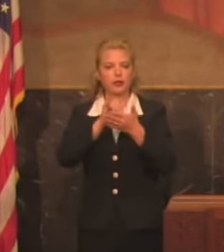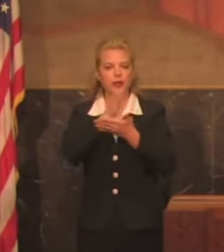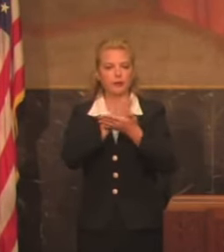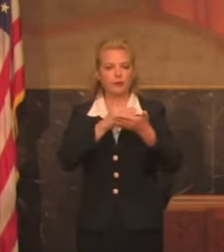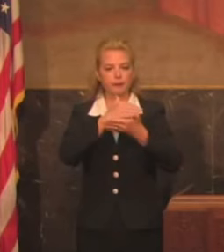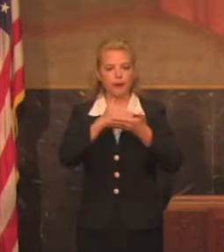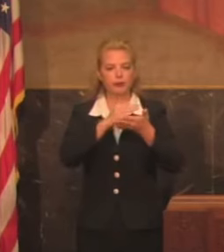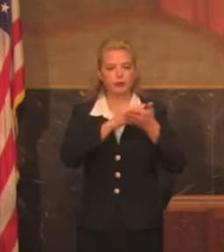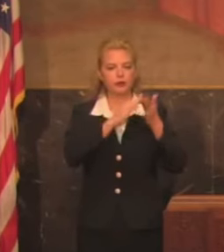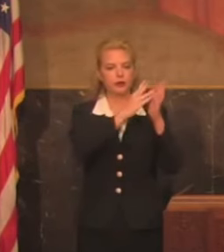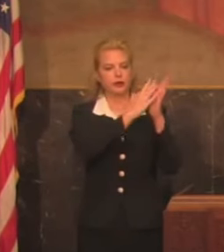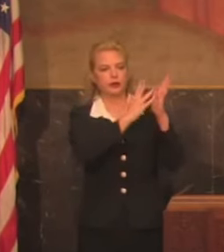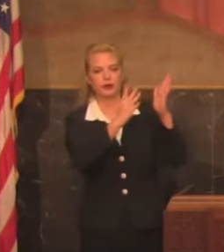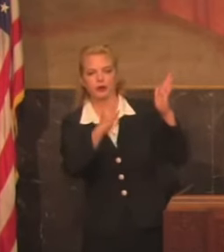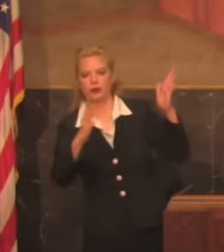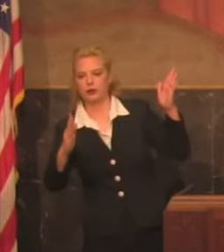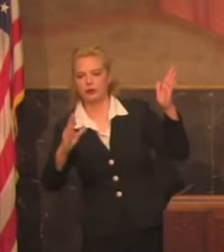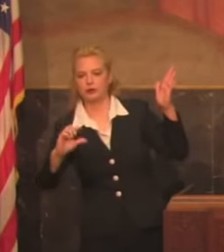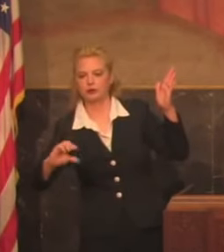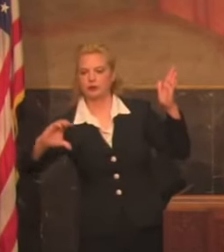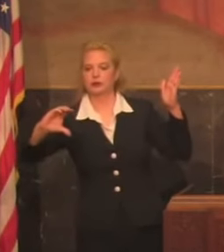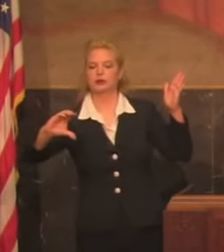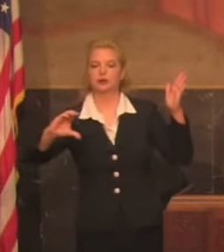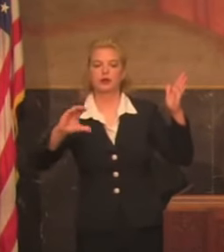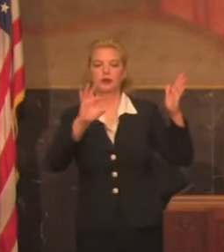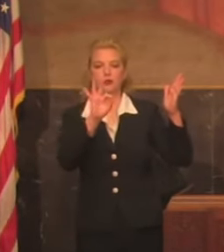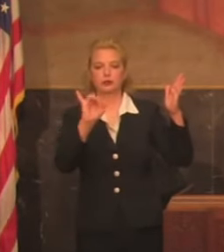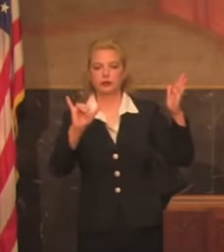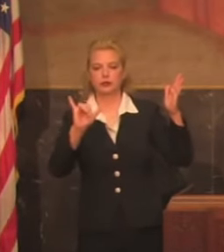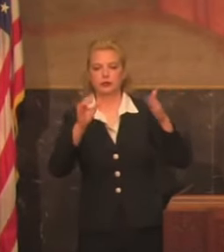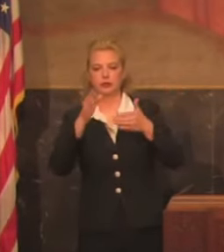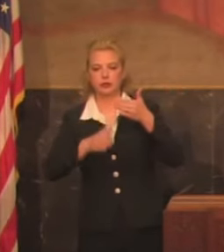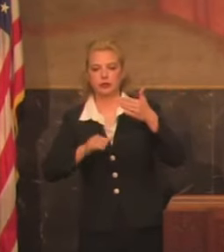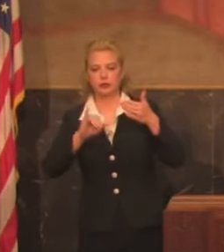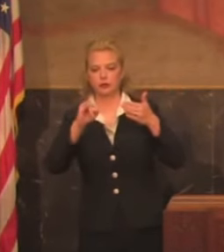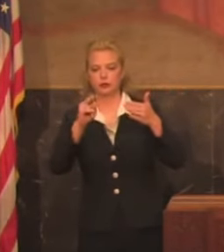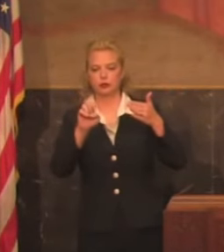budget surplus from the fiscal year that ended June 30th of